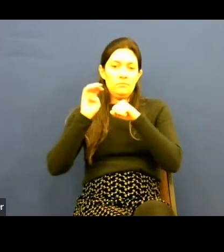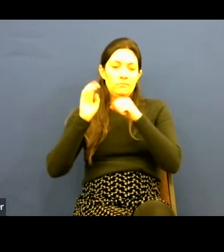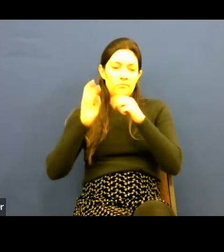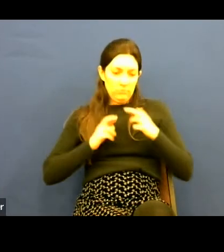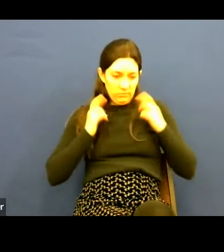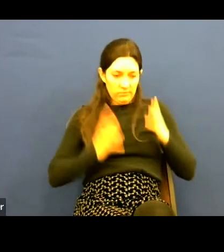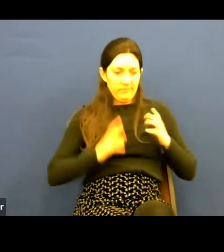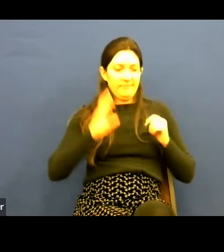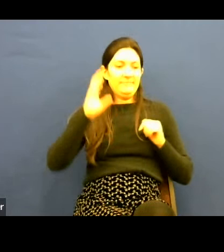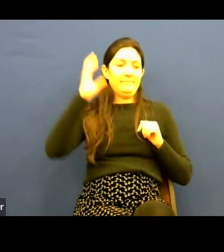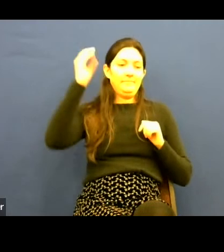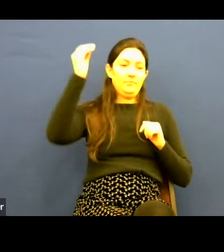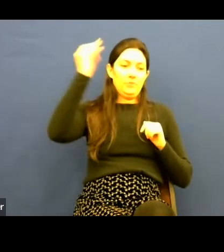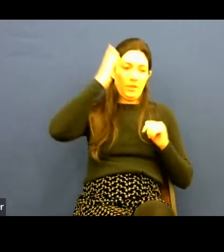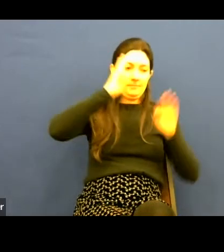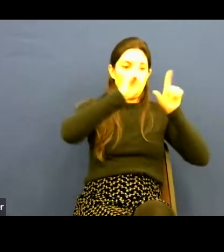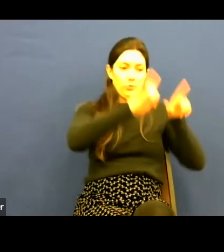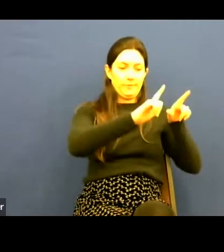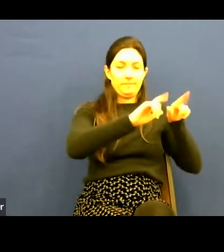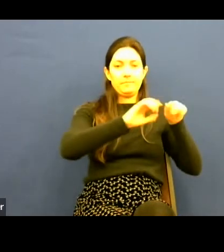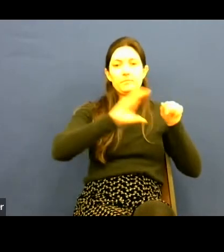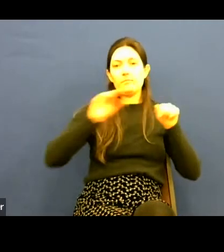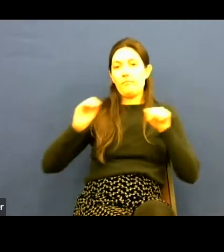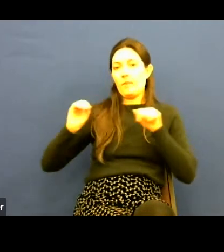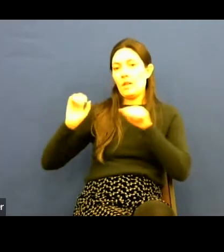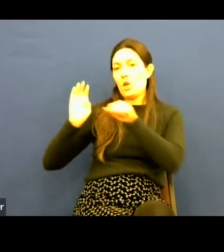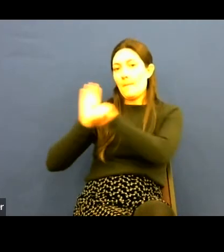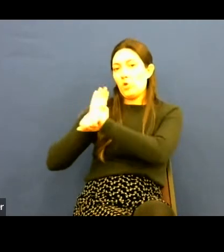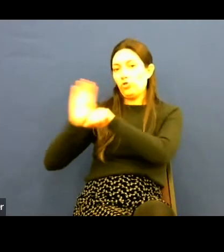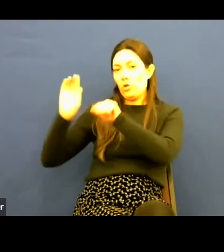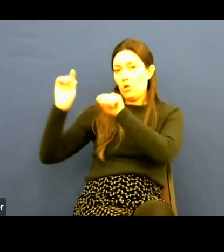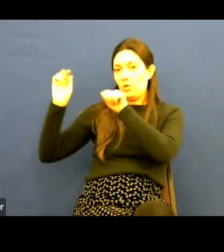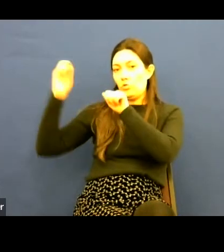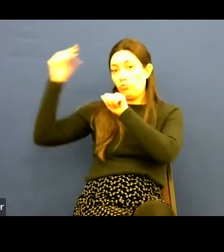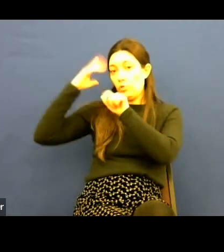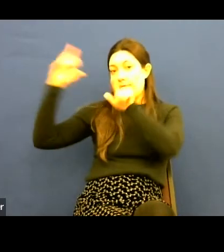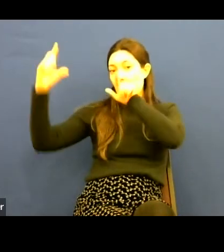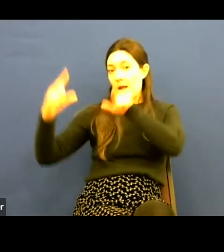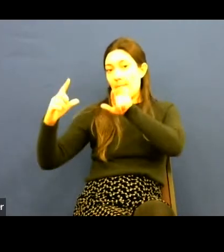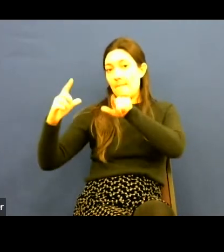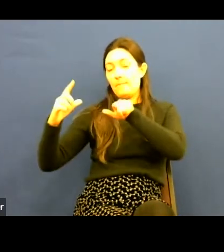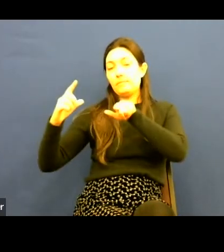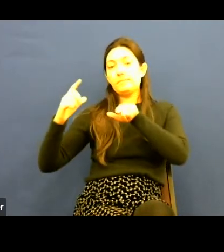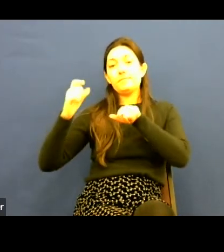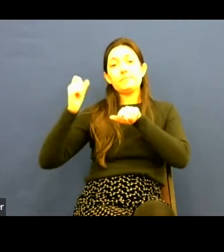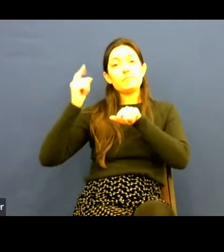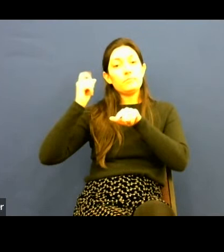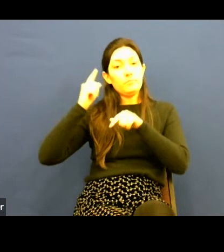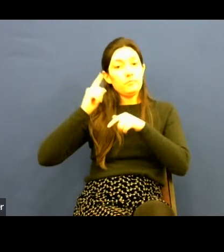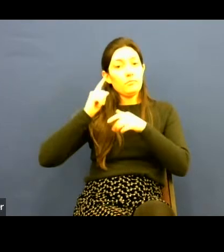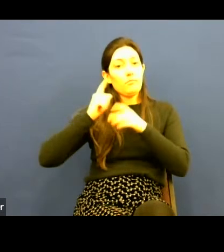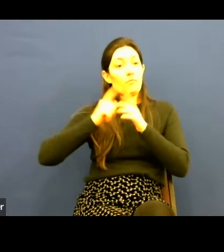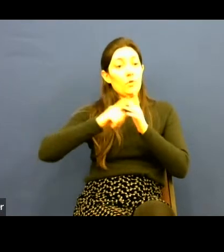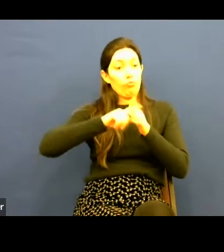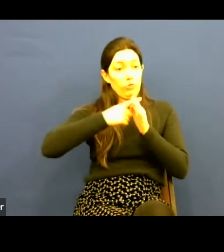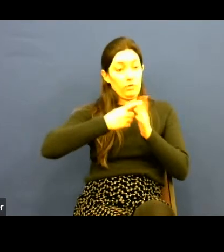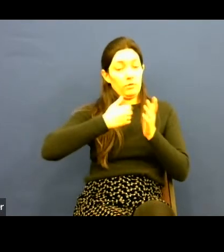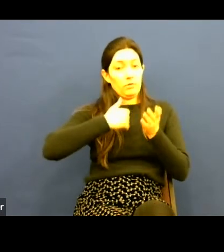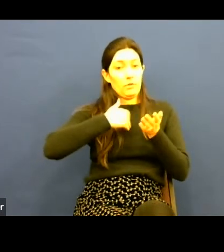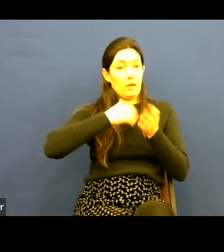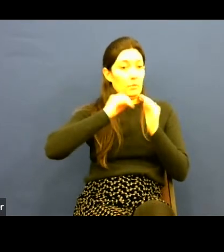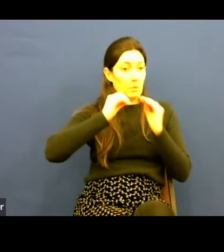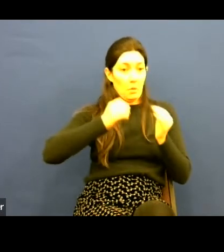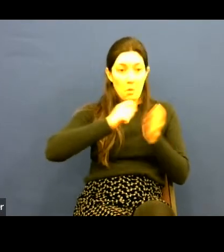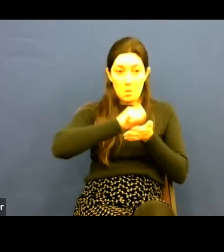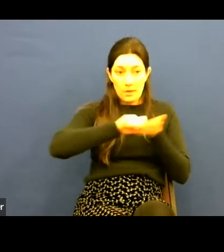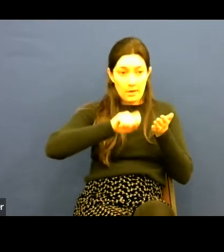residential rooftop and commercial rooftop. And actually, we did find there was an entry originally. I could not find the entry for commercial rooftop. It